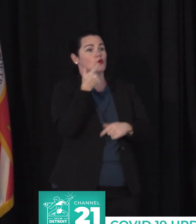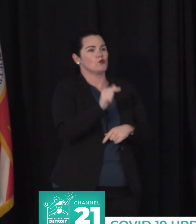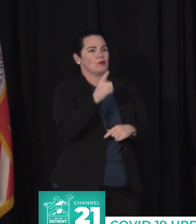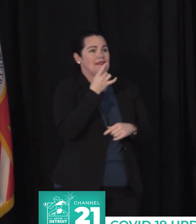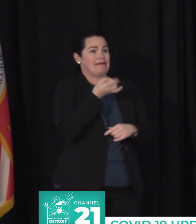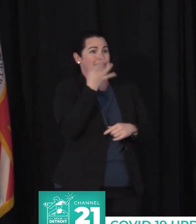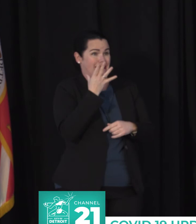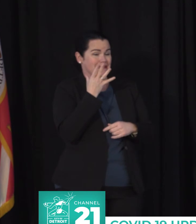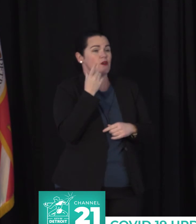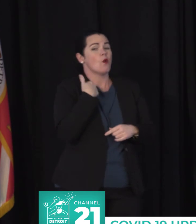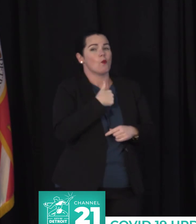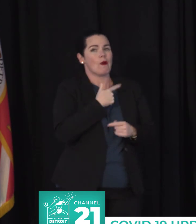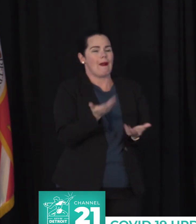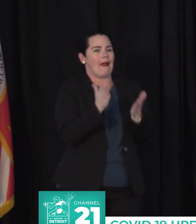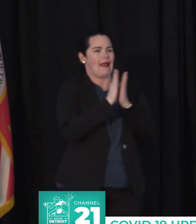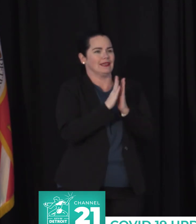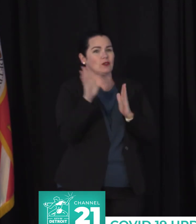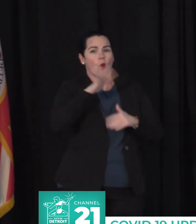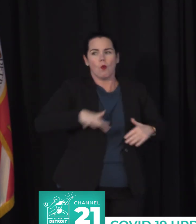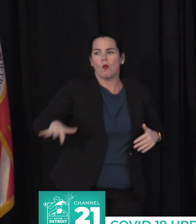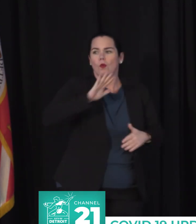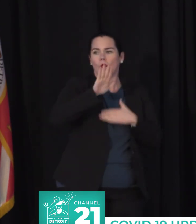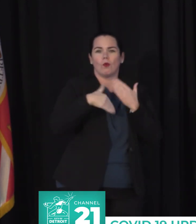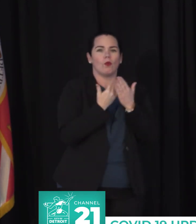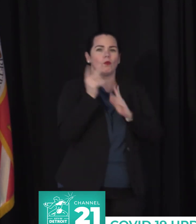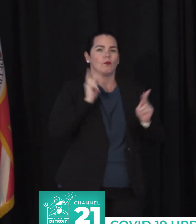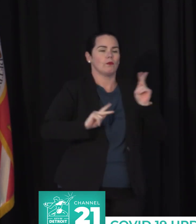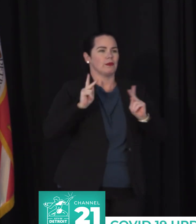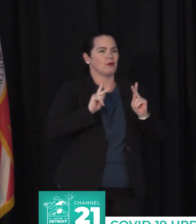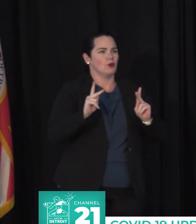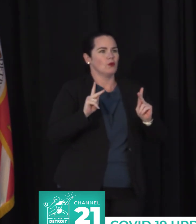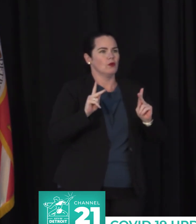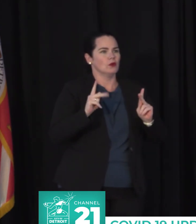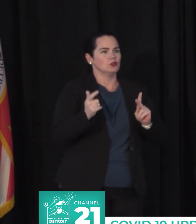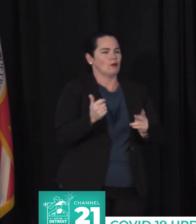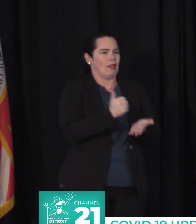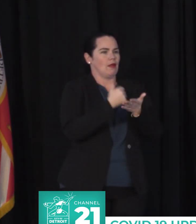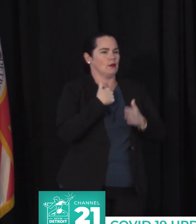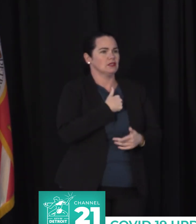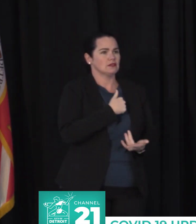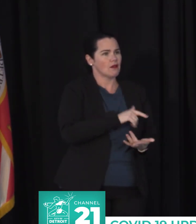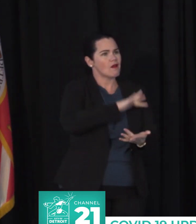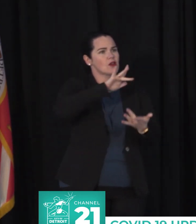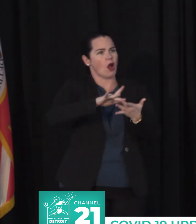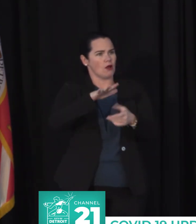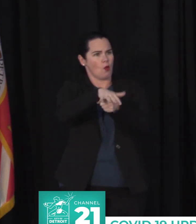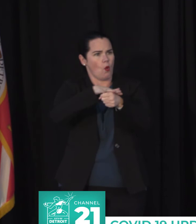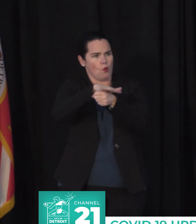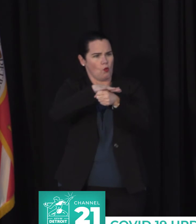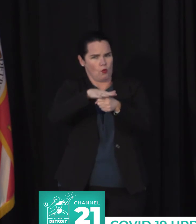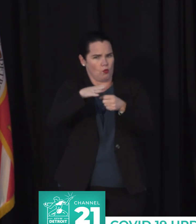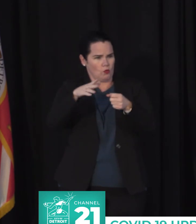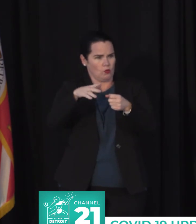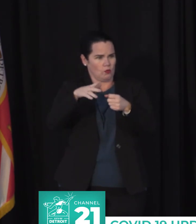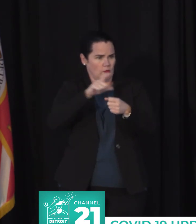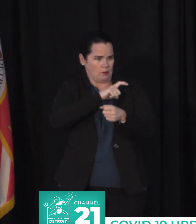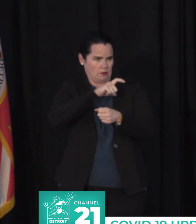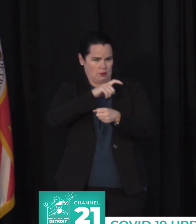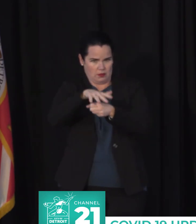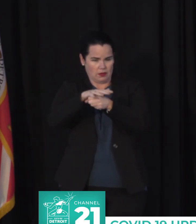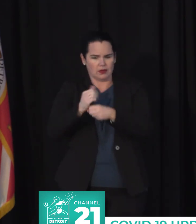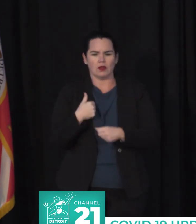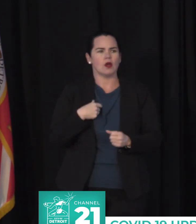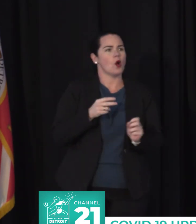to help us, to utilize notifying us, contacting their local precinct, go on the website, find